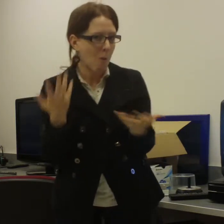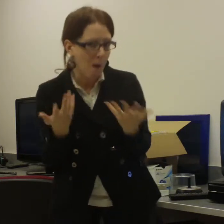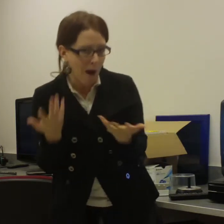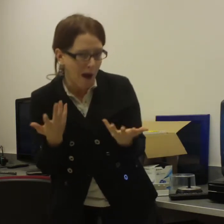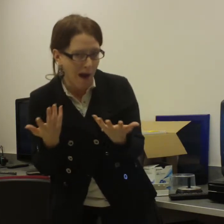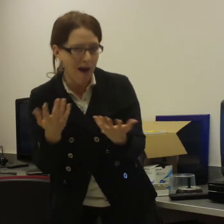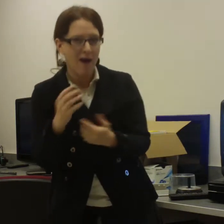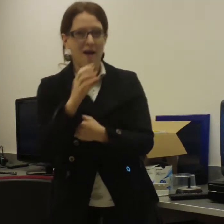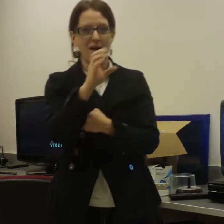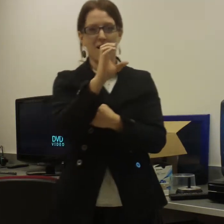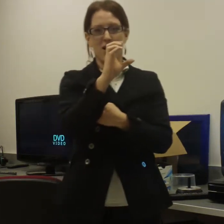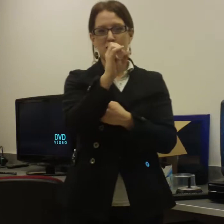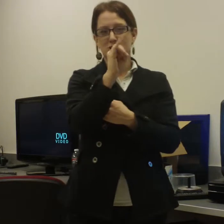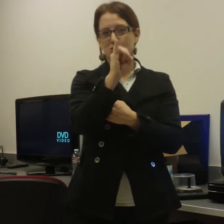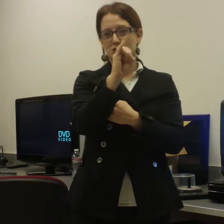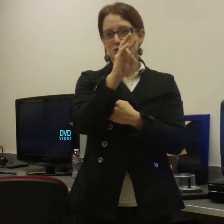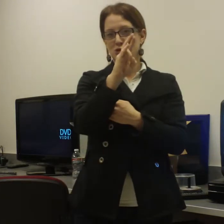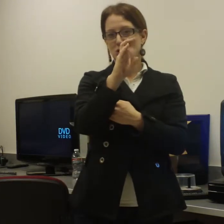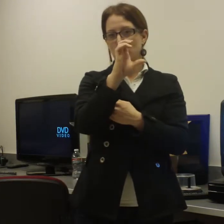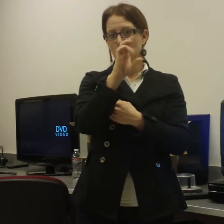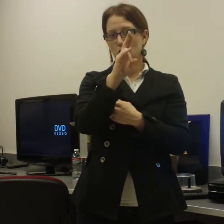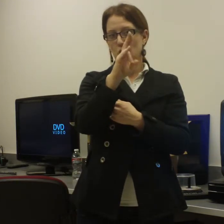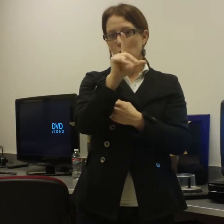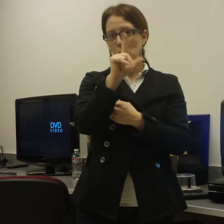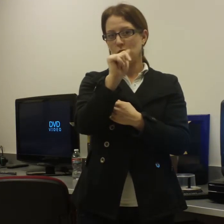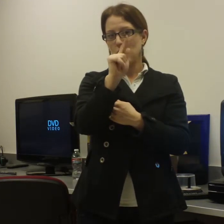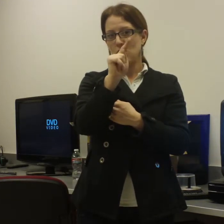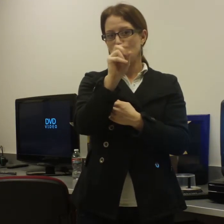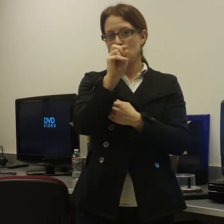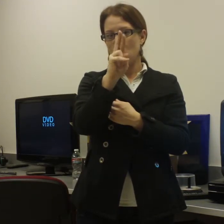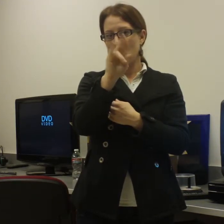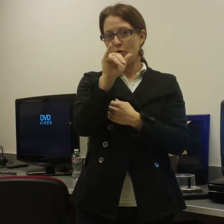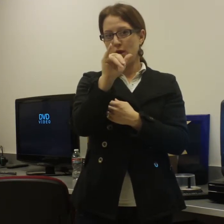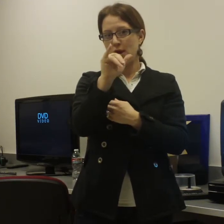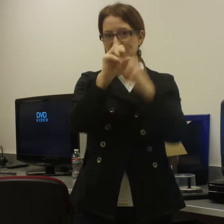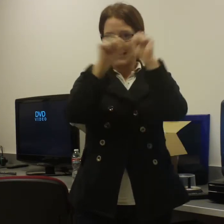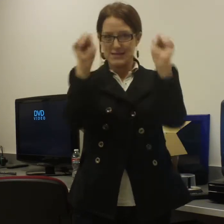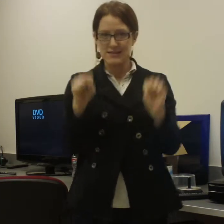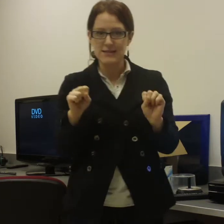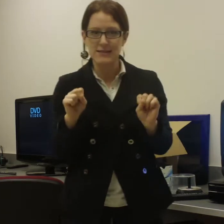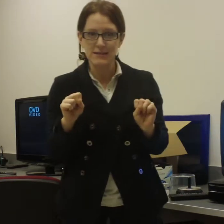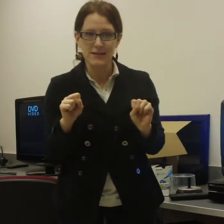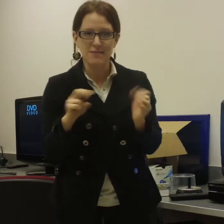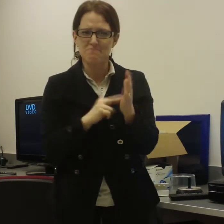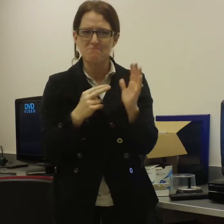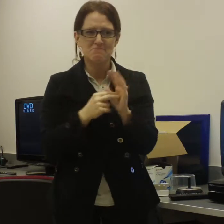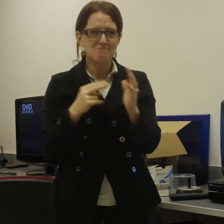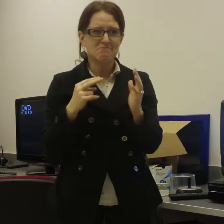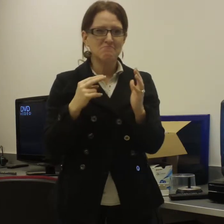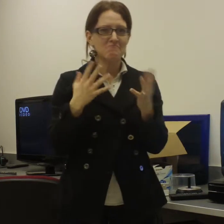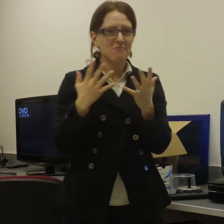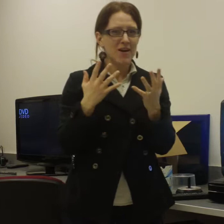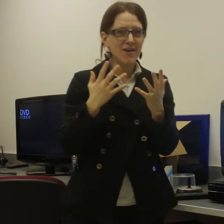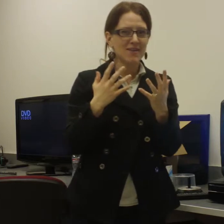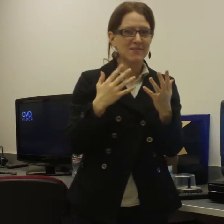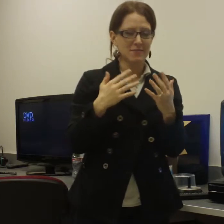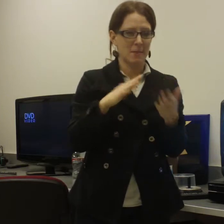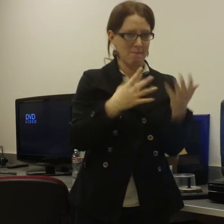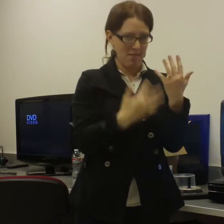before, I realized we had a little less than a week of class time left before vacation, and it's really not probably the